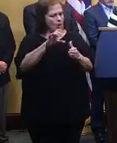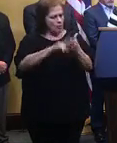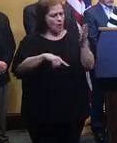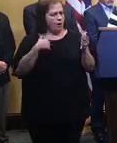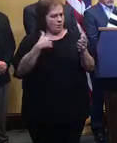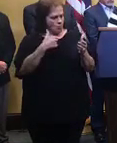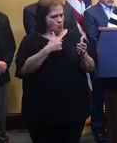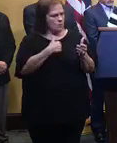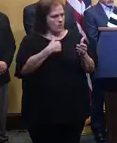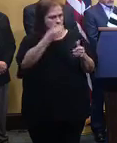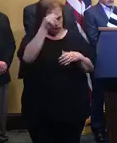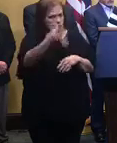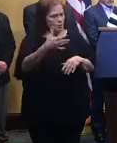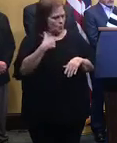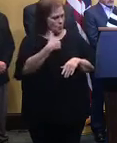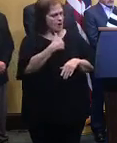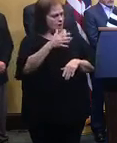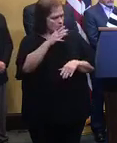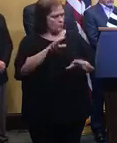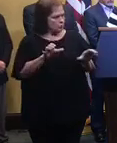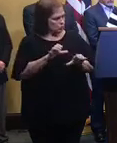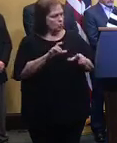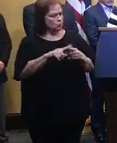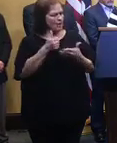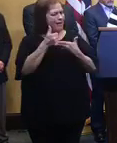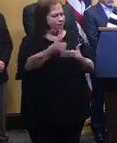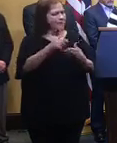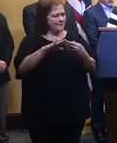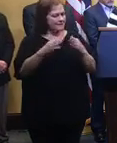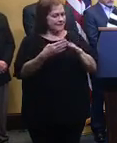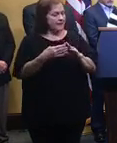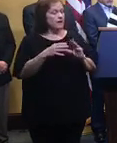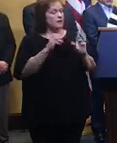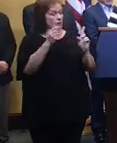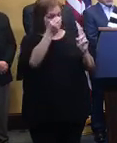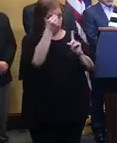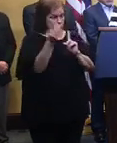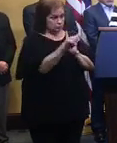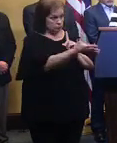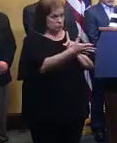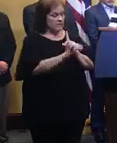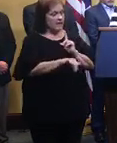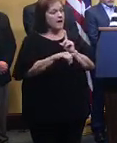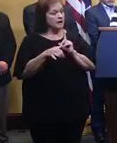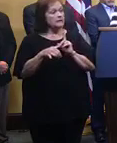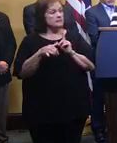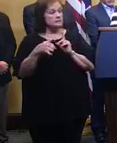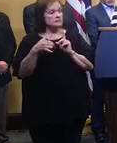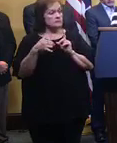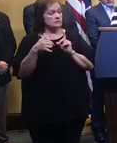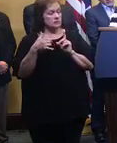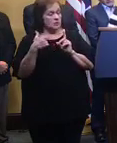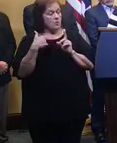do based on the needs of our city. So my answer is we're going to take those steps at